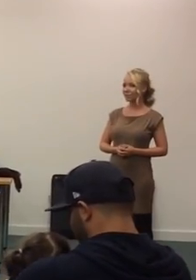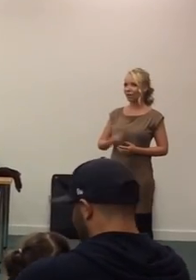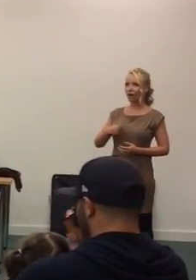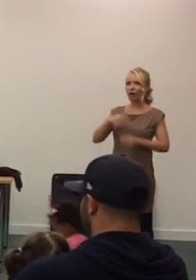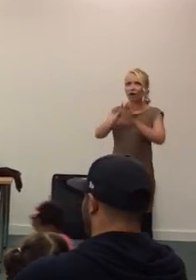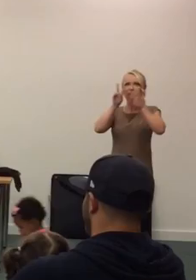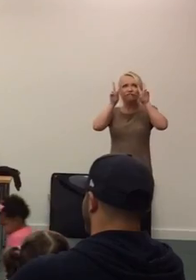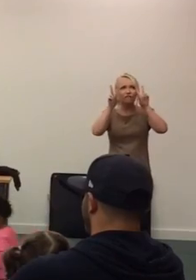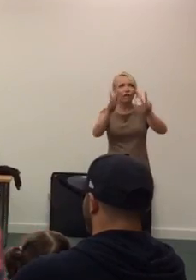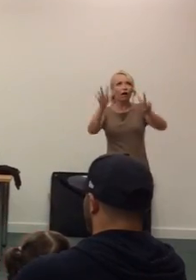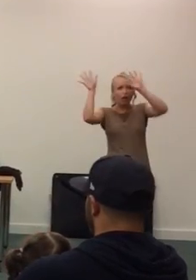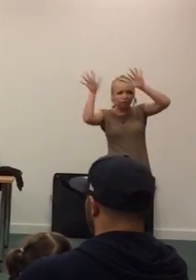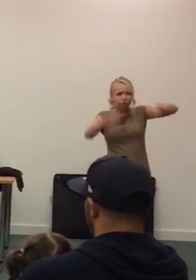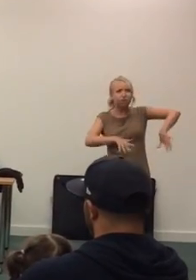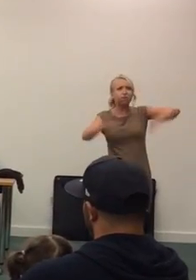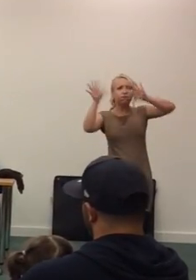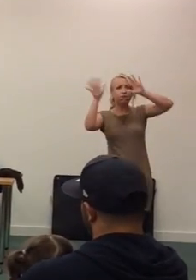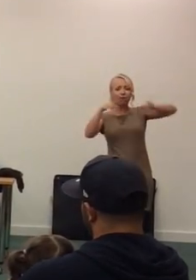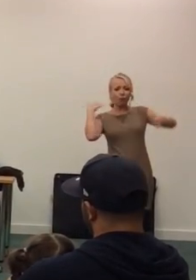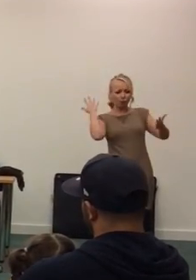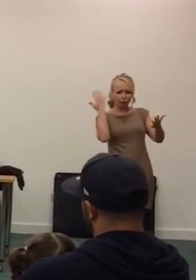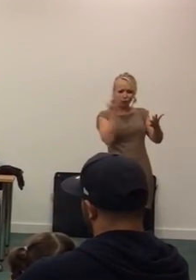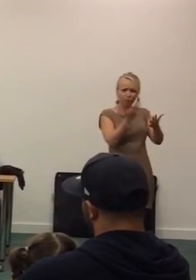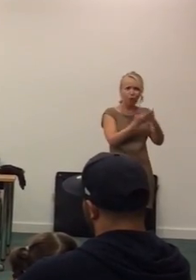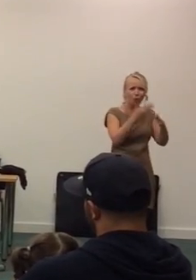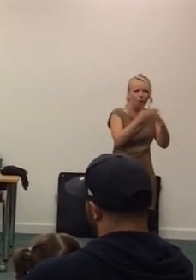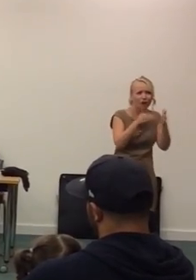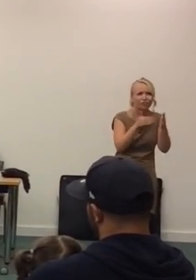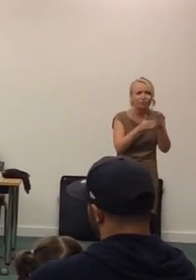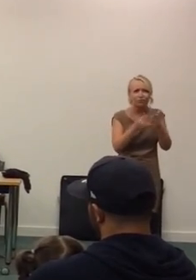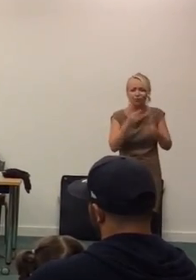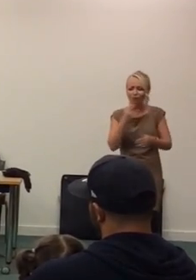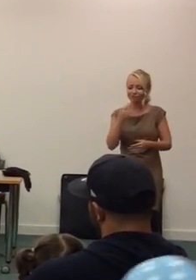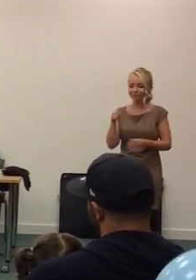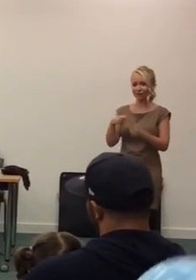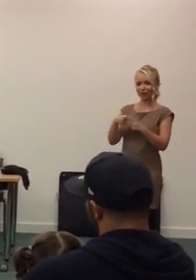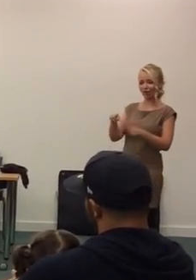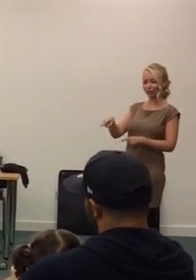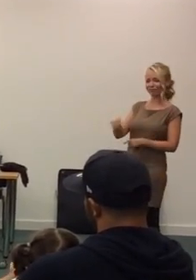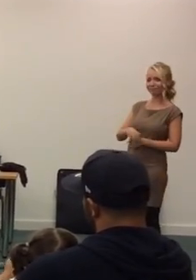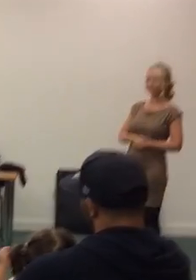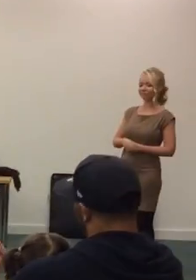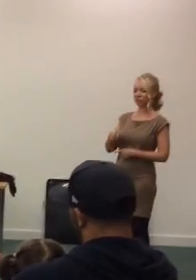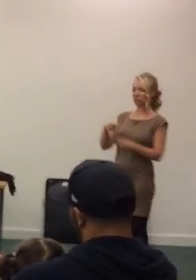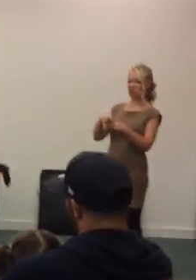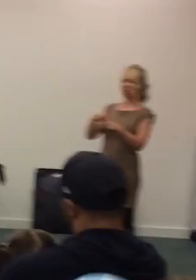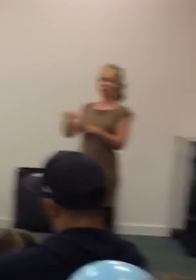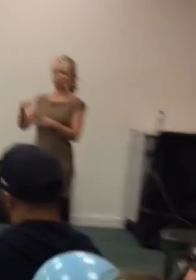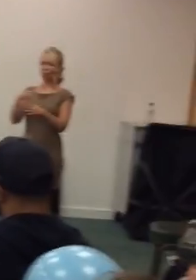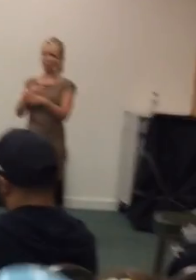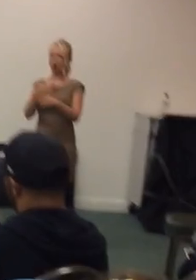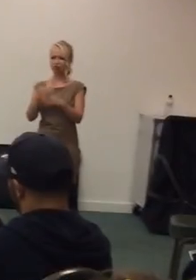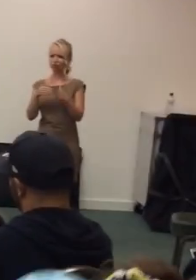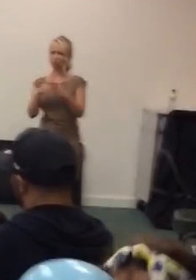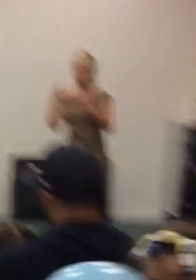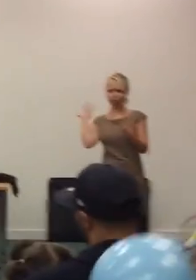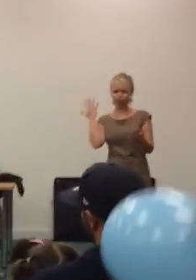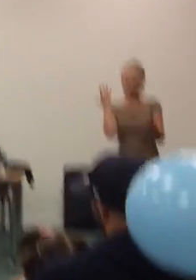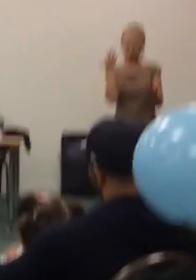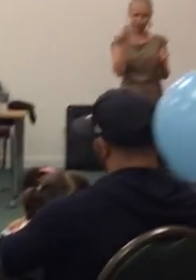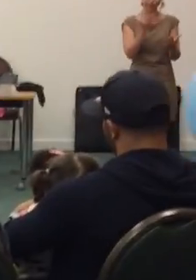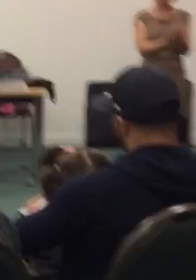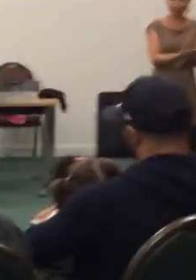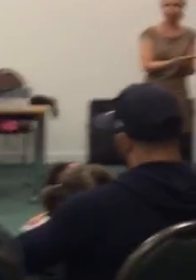I've never seen it rain so hard in all the years I've worked at the zoo, said Karen. And Karen had worked at the zoo many,